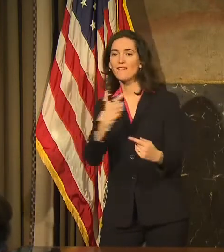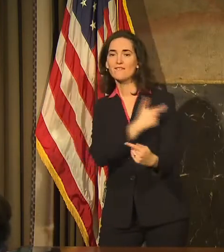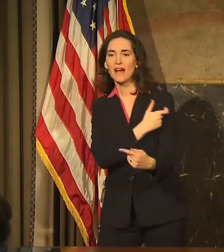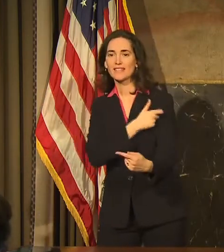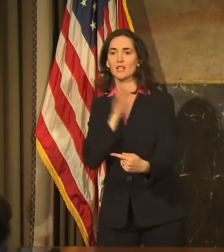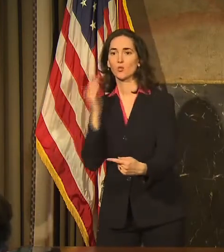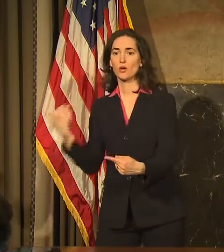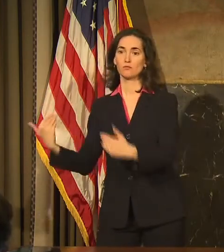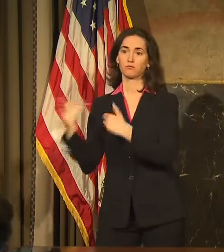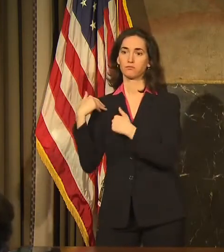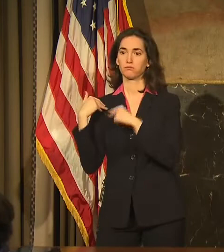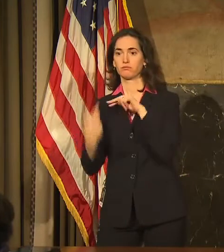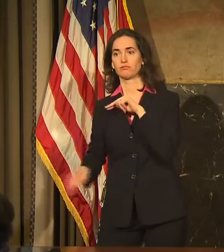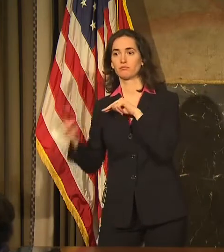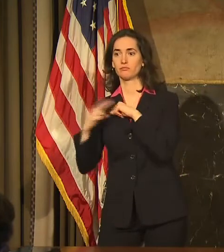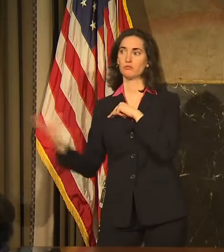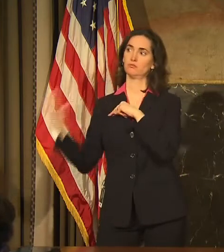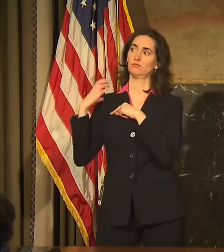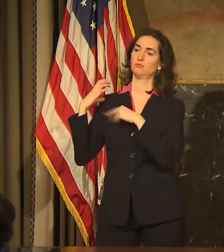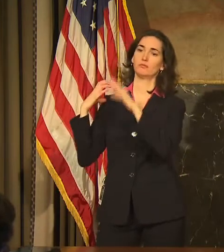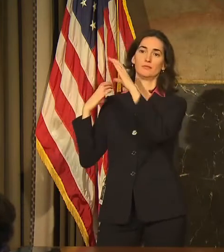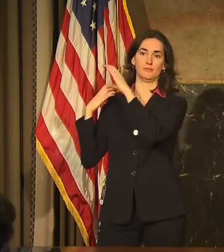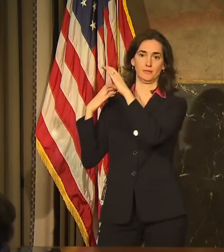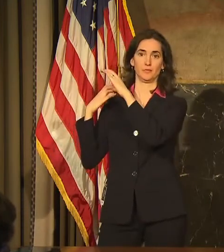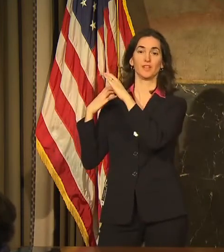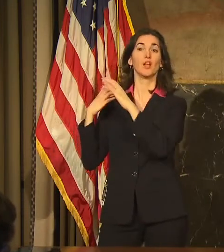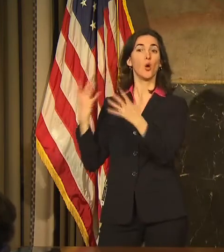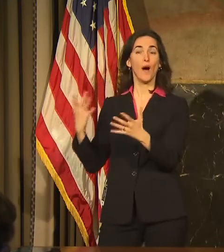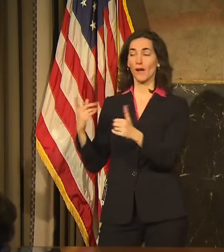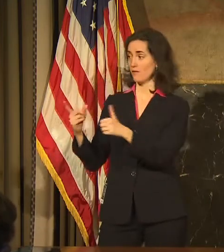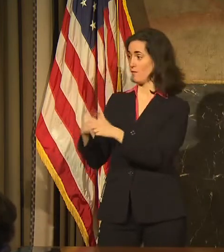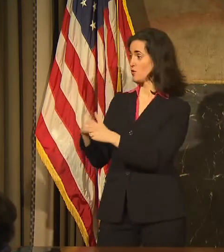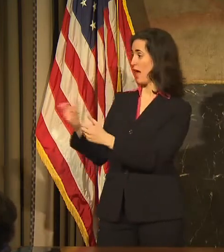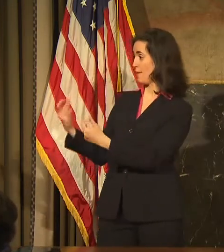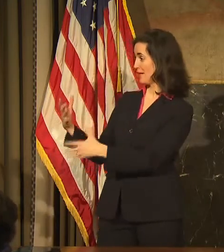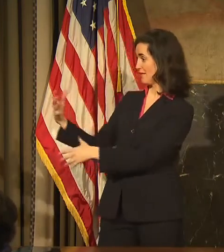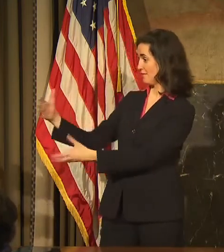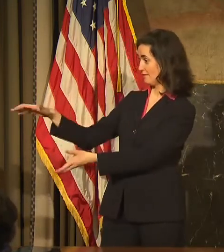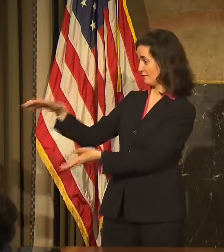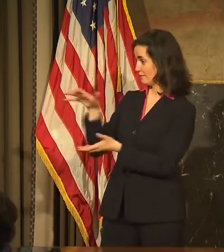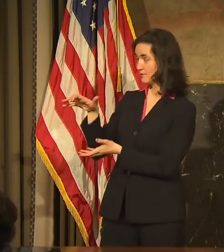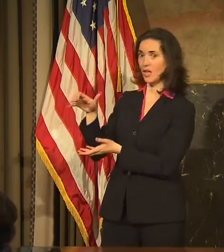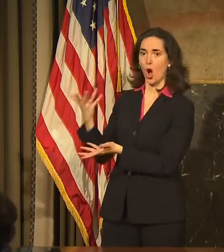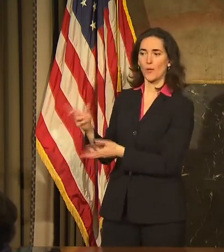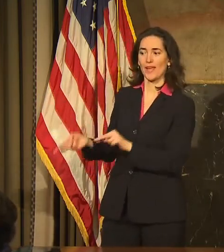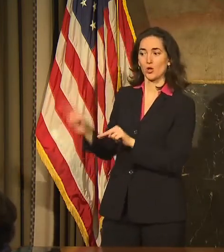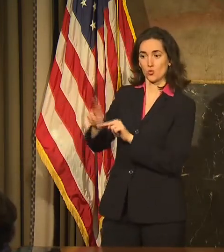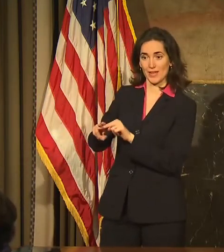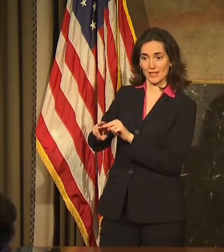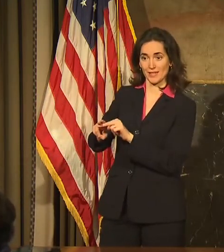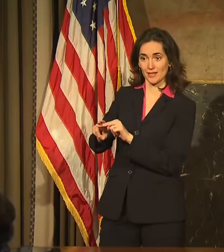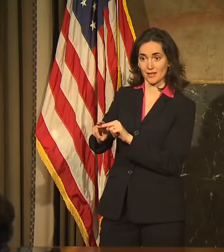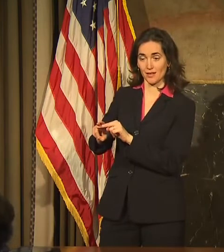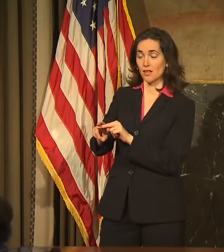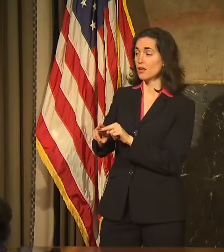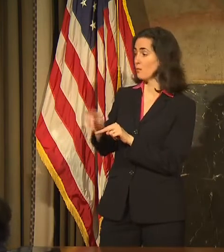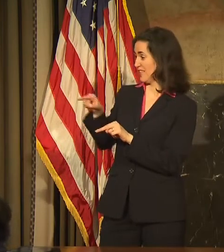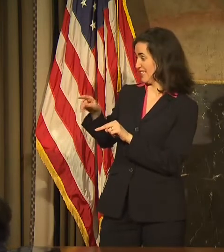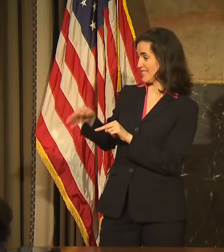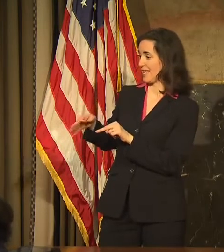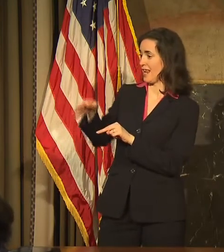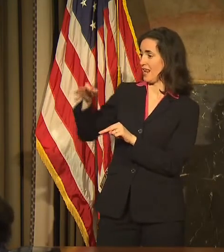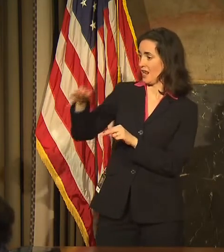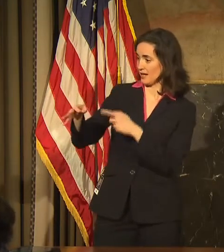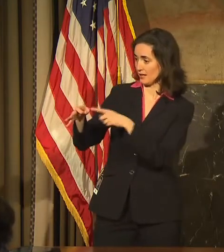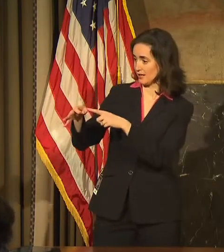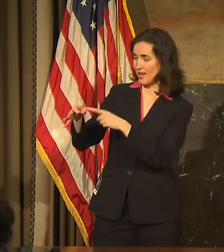have increased doses coming to us anyway because our allocations went up a little bit, and we're going to have a lot of doses that would have arrived this week that are going to come later this